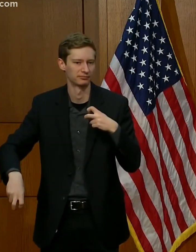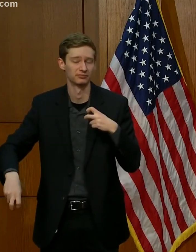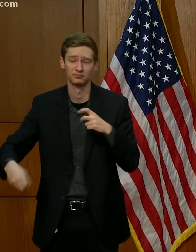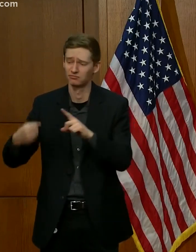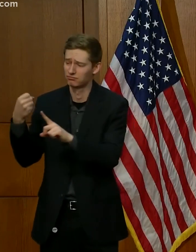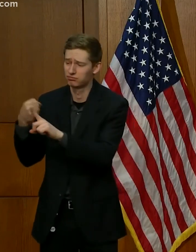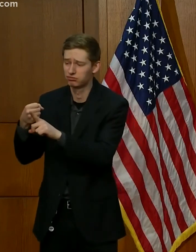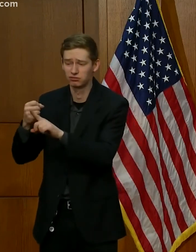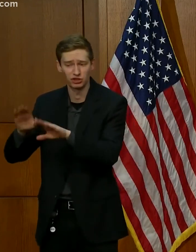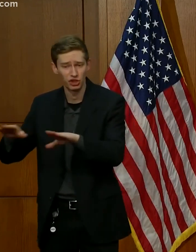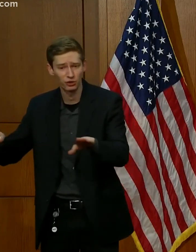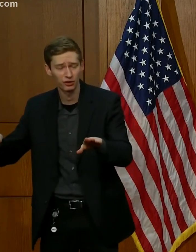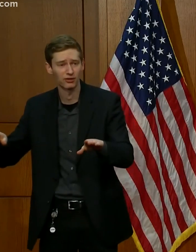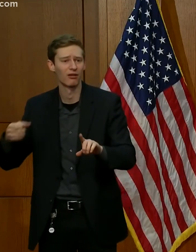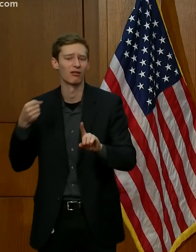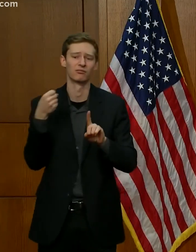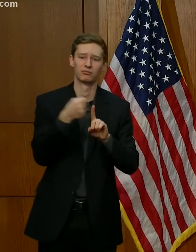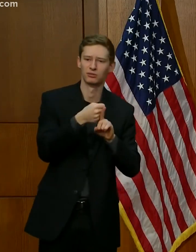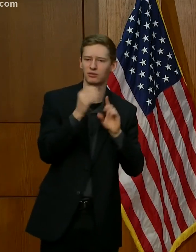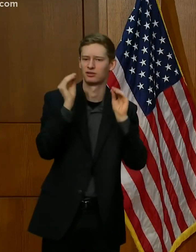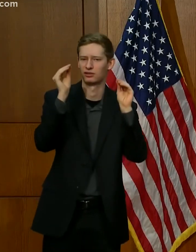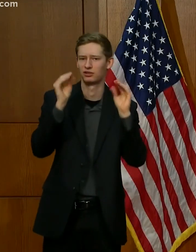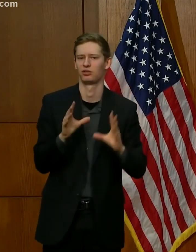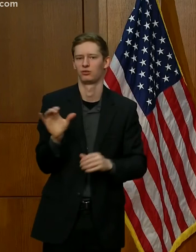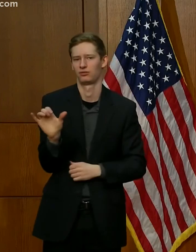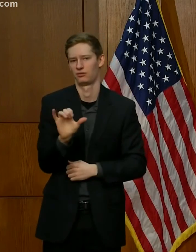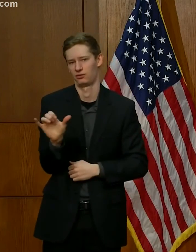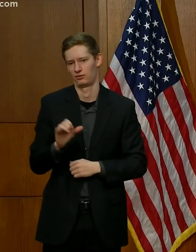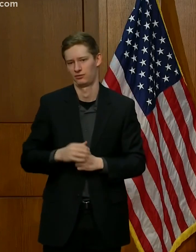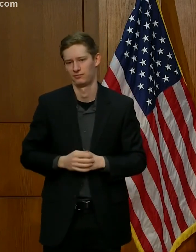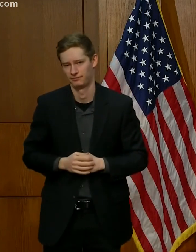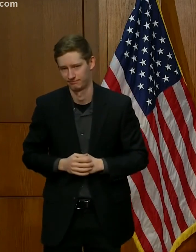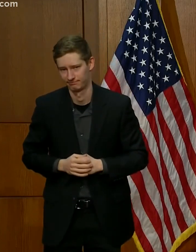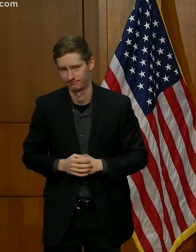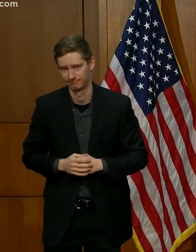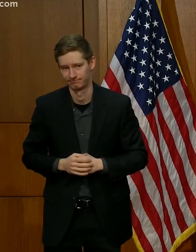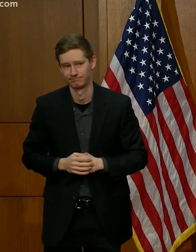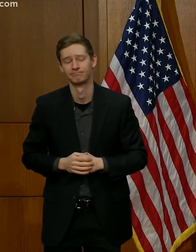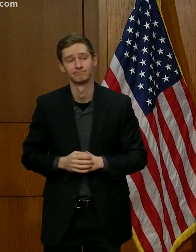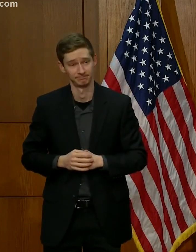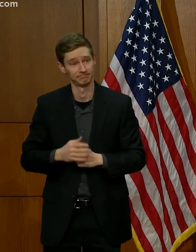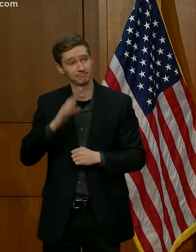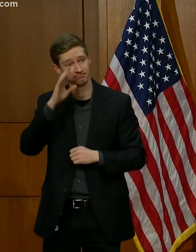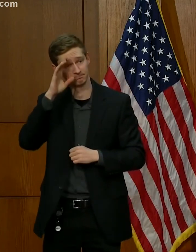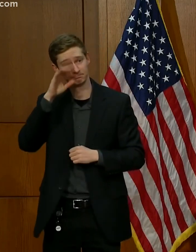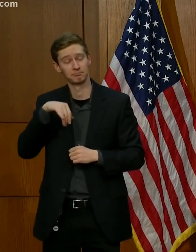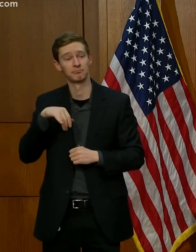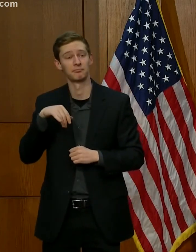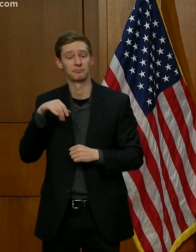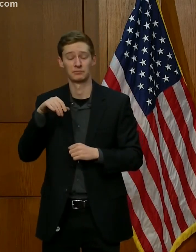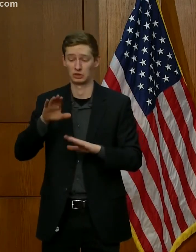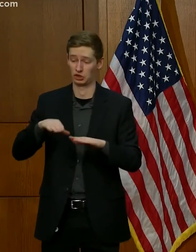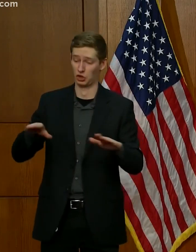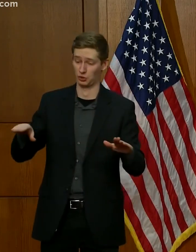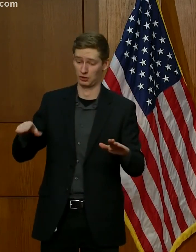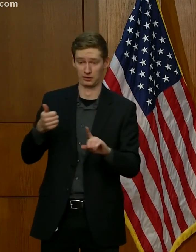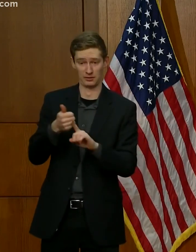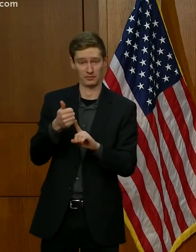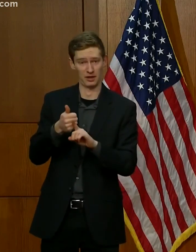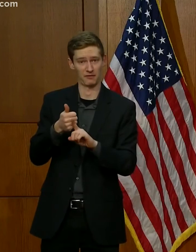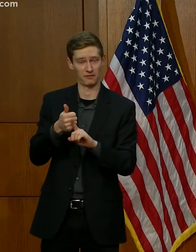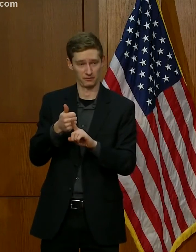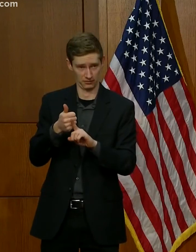and it's been hard on our teachers. But we also know this plain fact: children learn